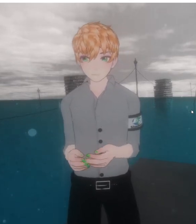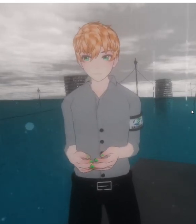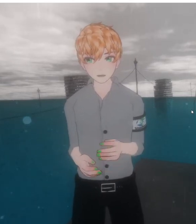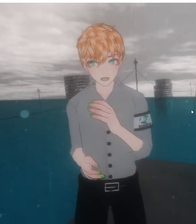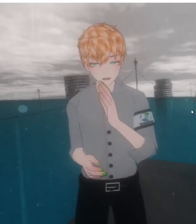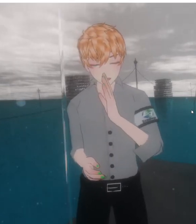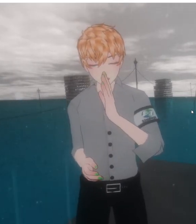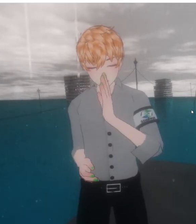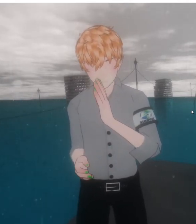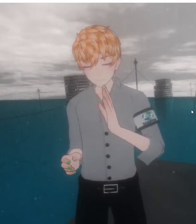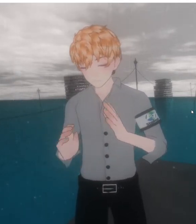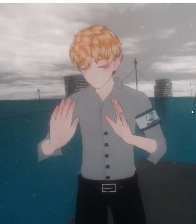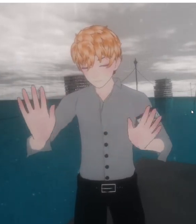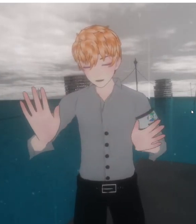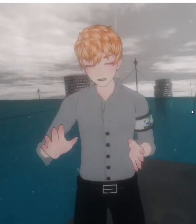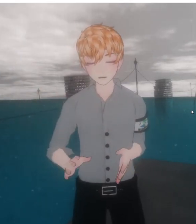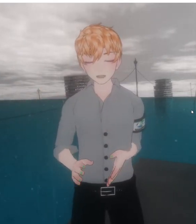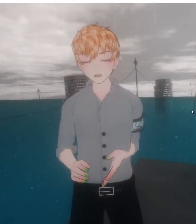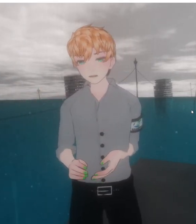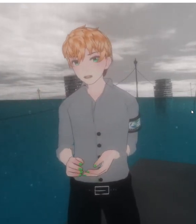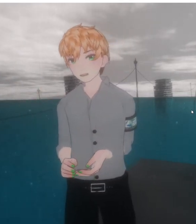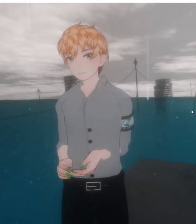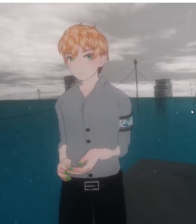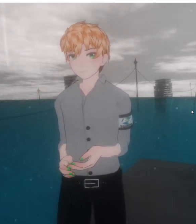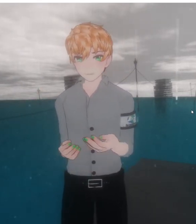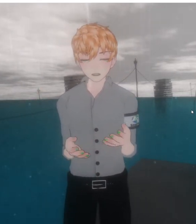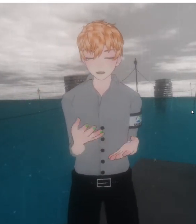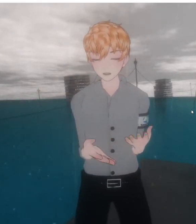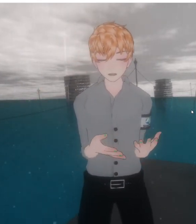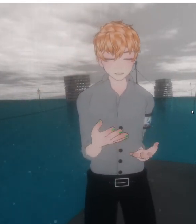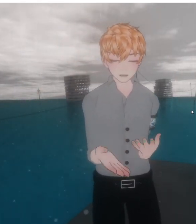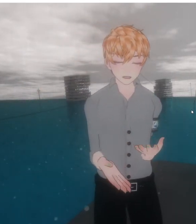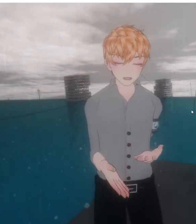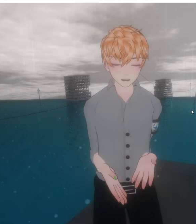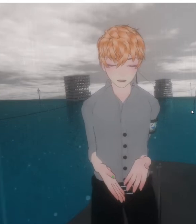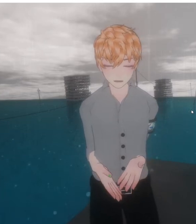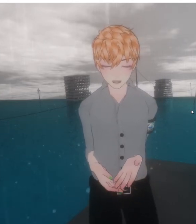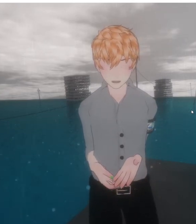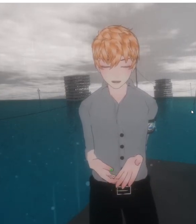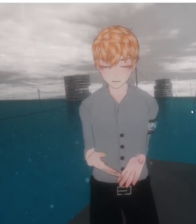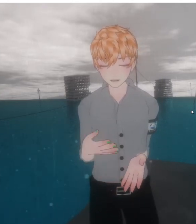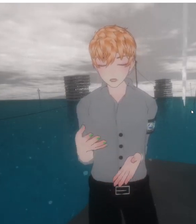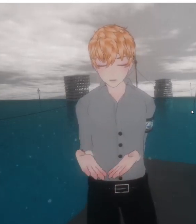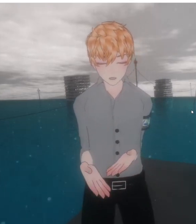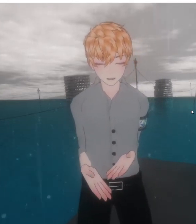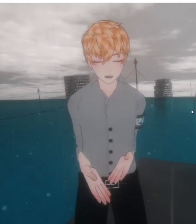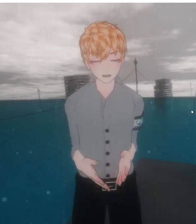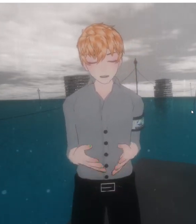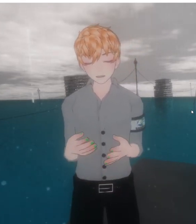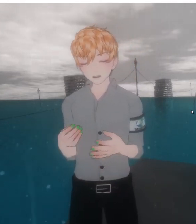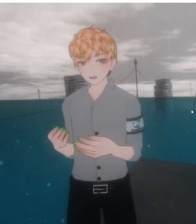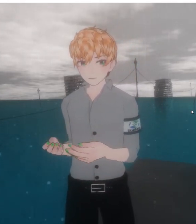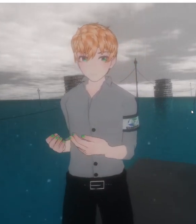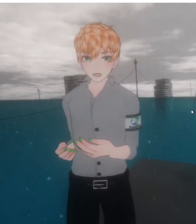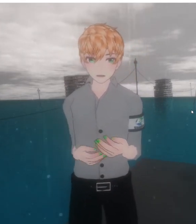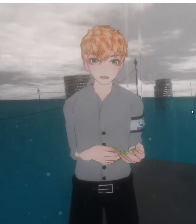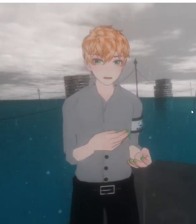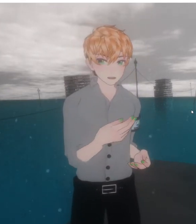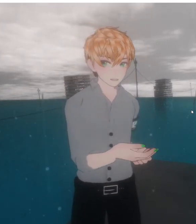how are you? Breaking up with a girlfriend. That, it's nothing like a significant emotional investment. I don't think that a significant